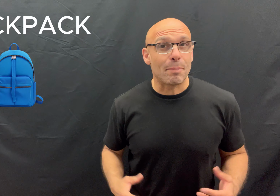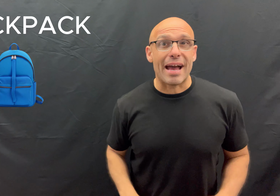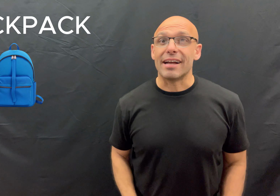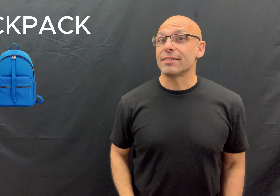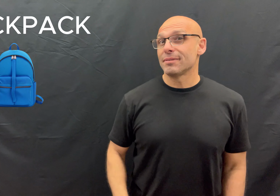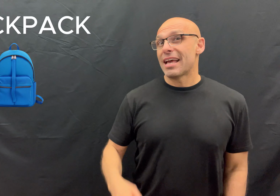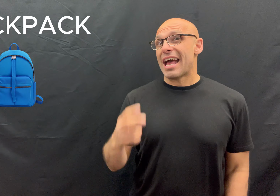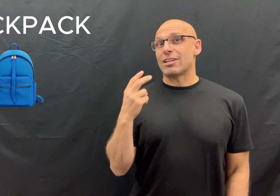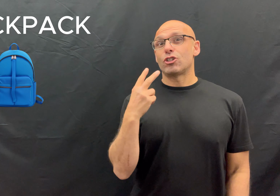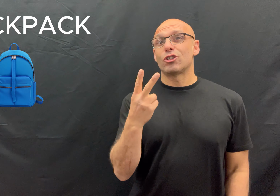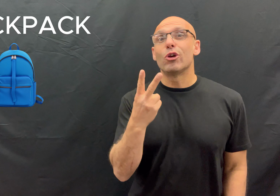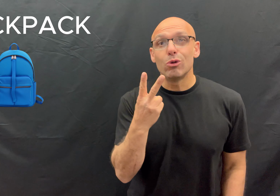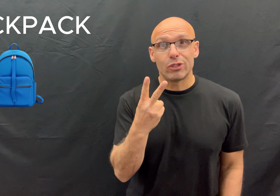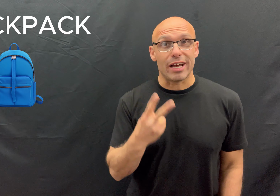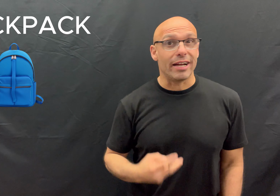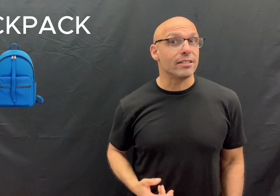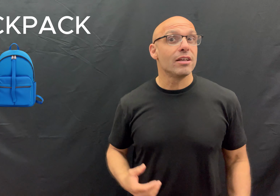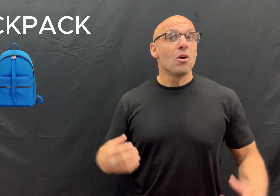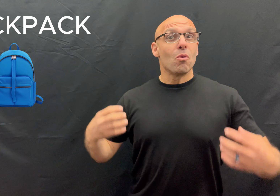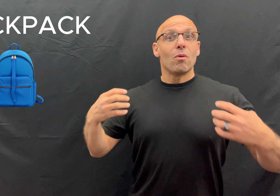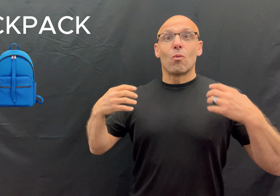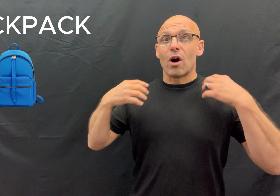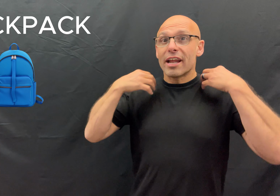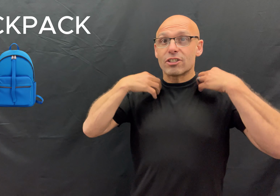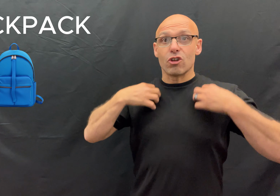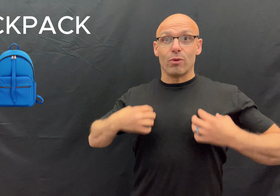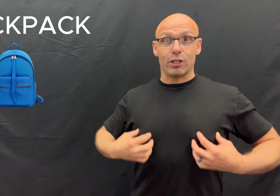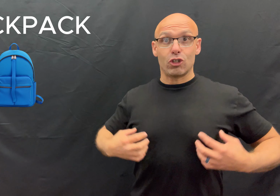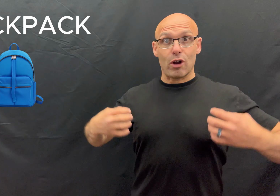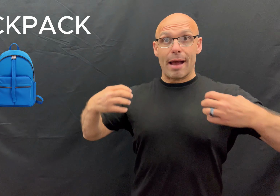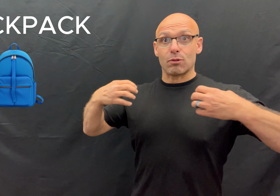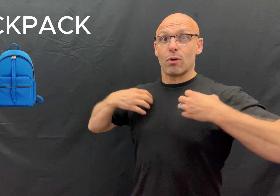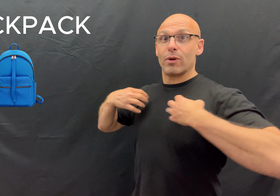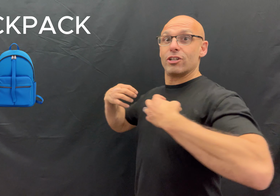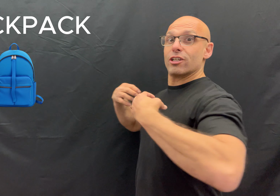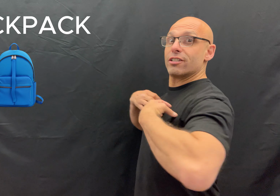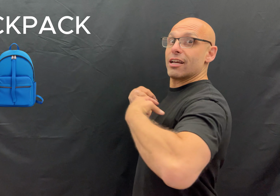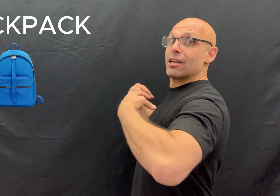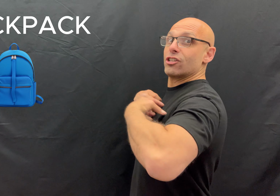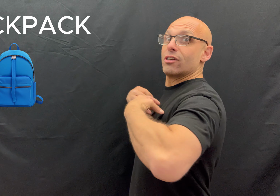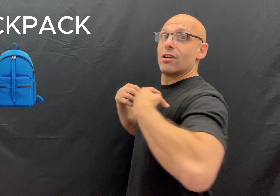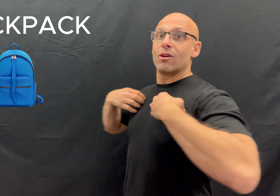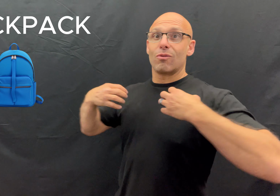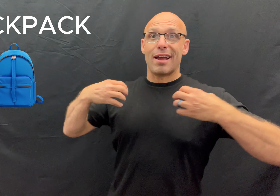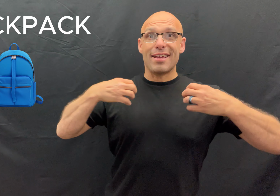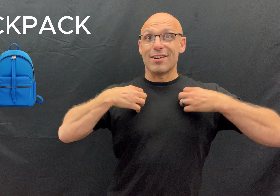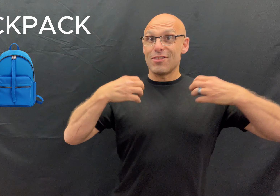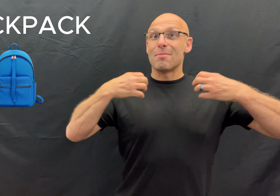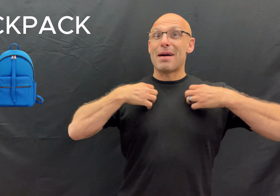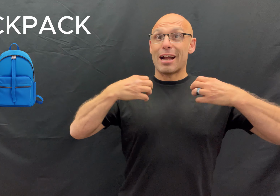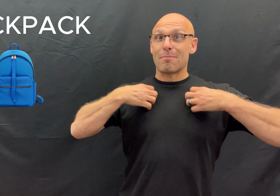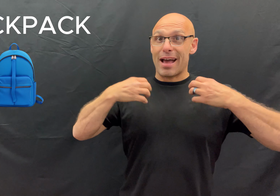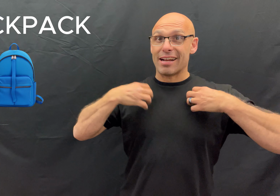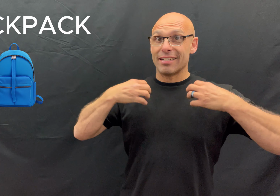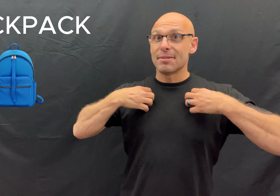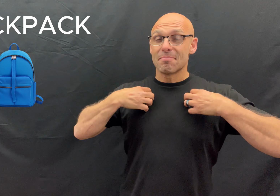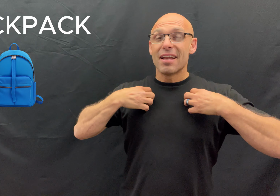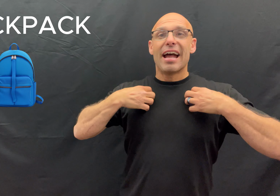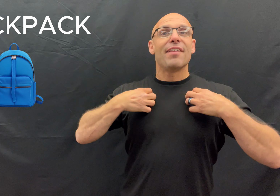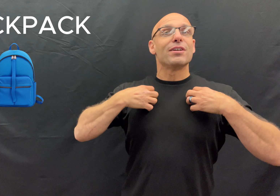Backpack has two signs. One has to do with the straps where we just touch right here, the backpack. And the